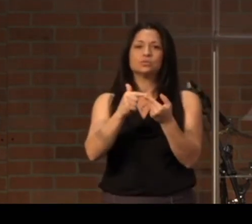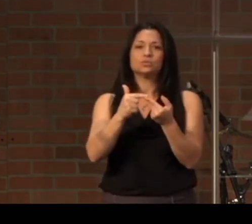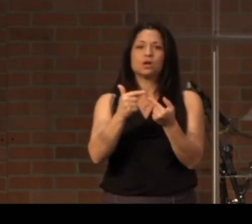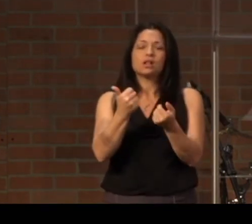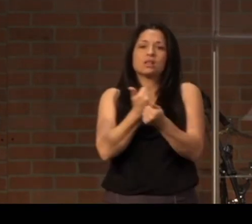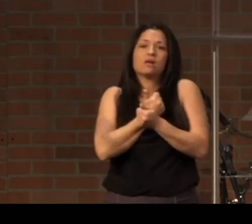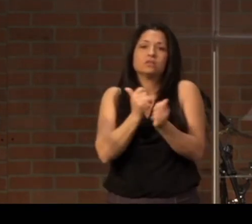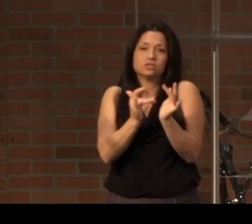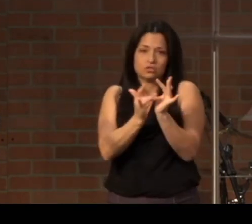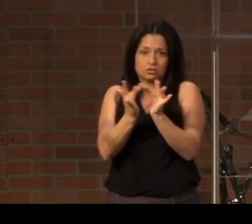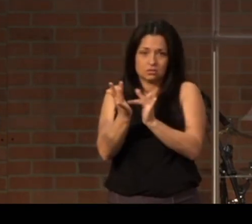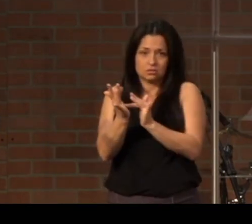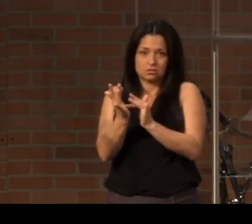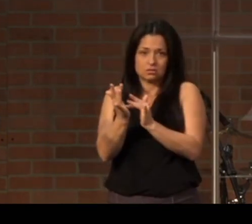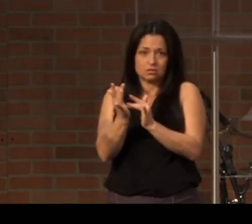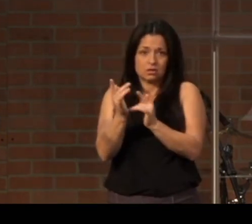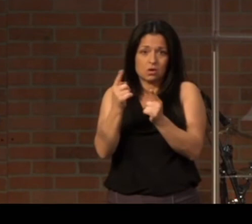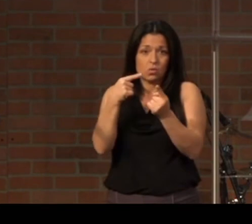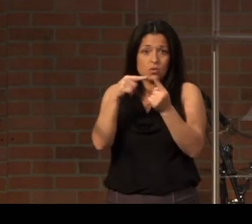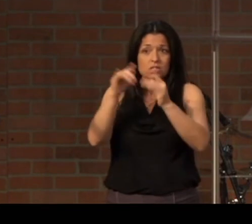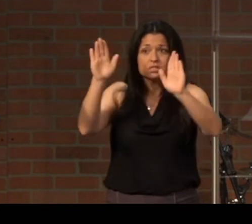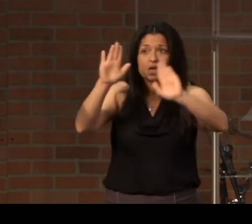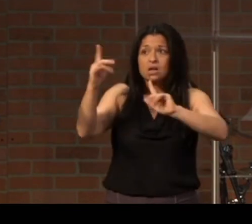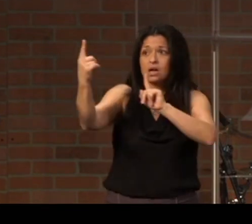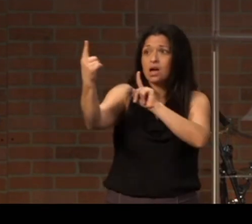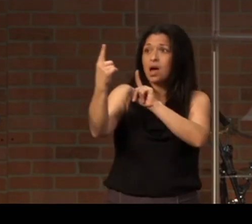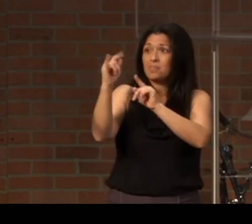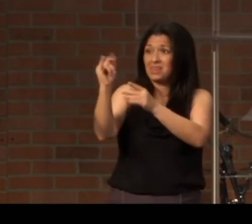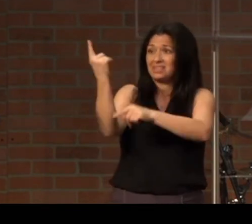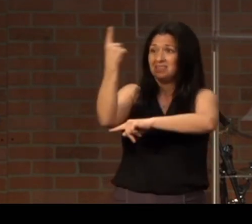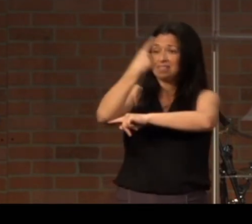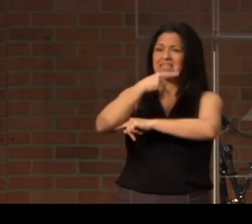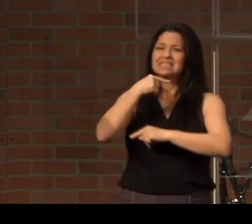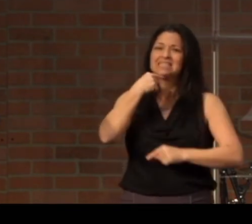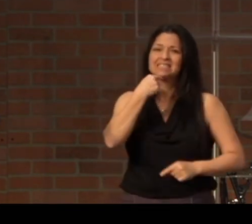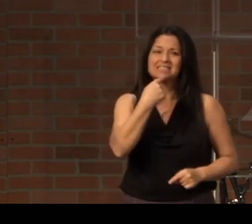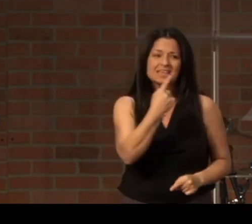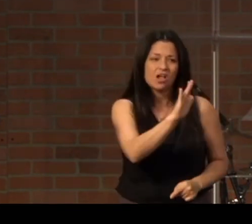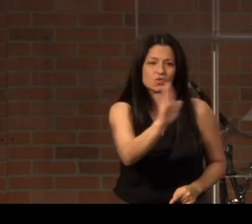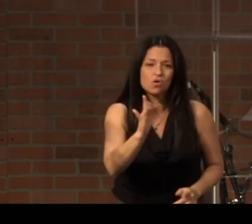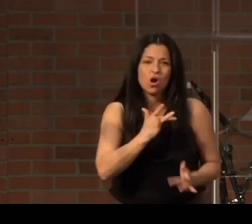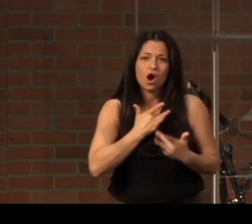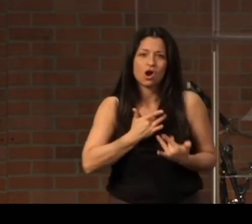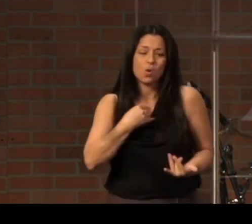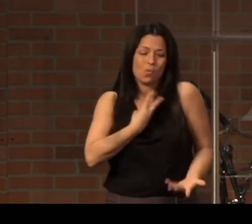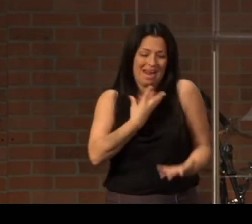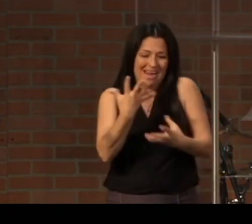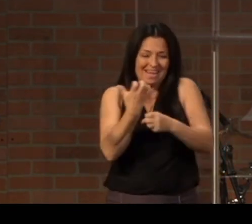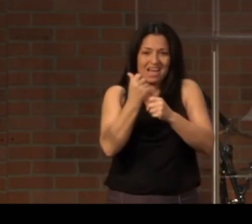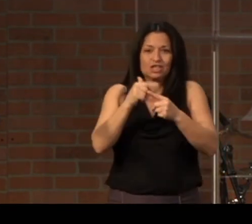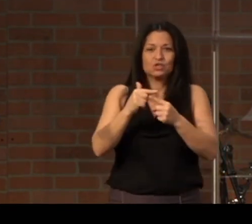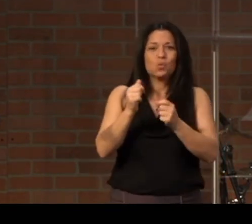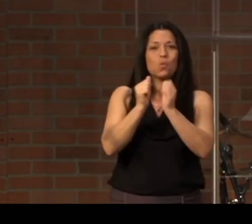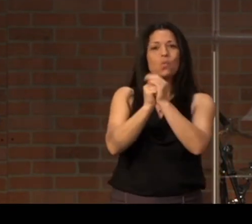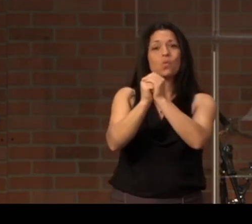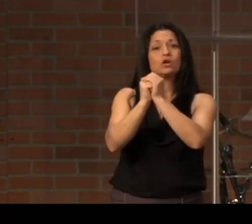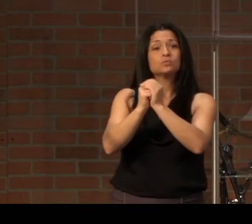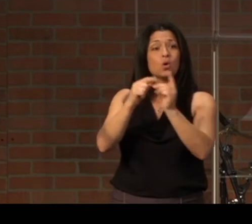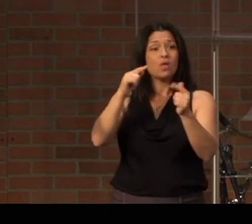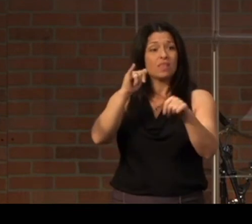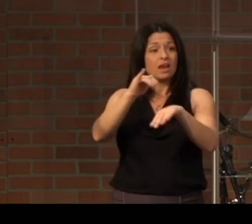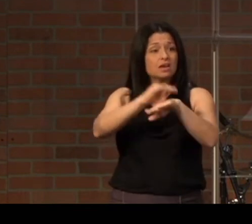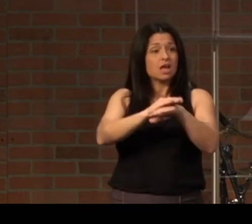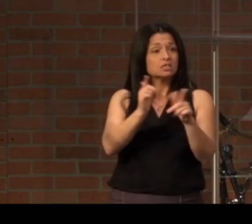we get to love Jesus. When Sunday comes, tell your heart, we get to worship. When the night of your small group meets,